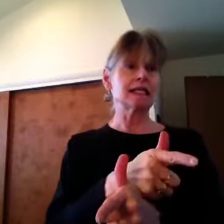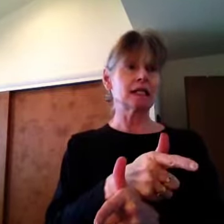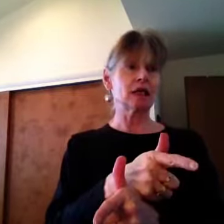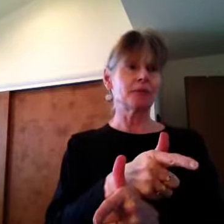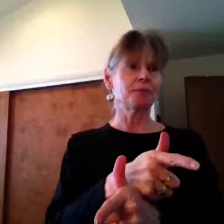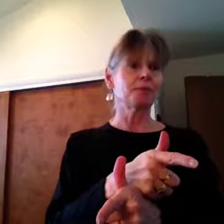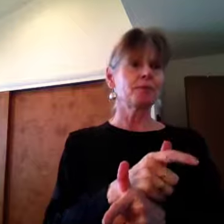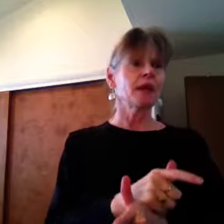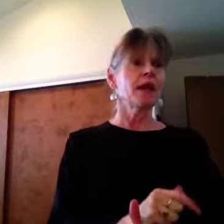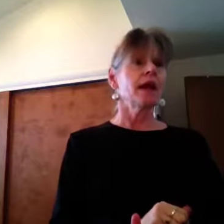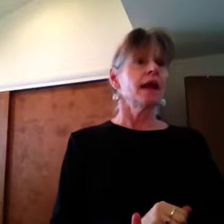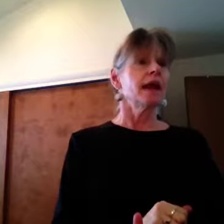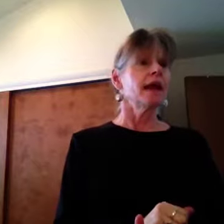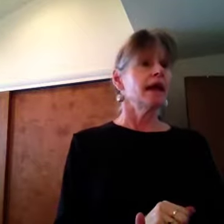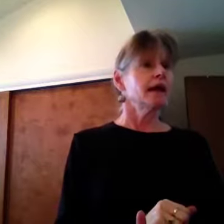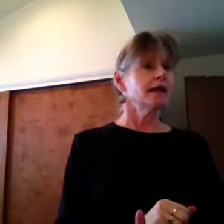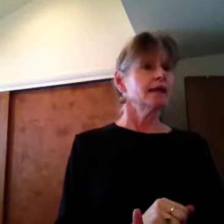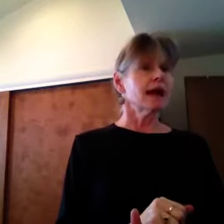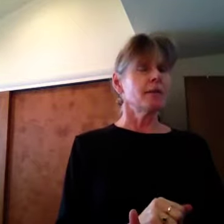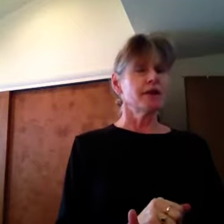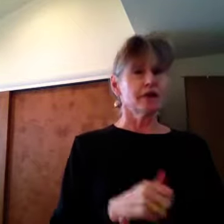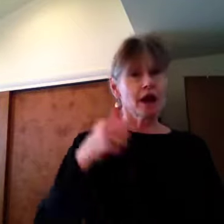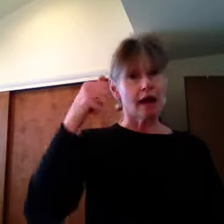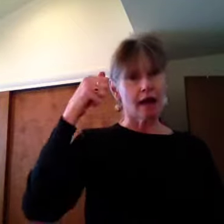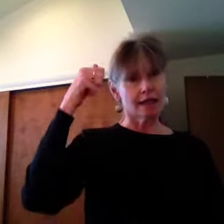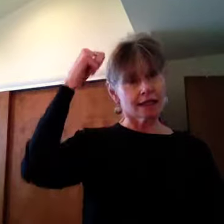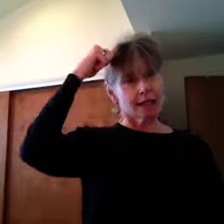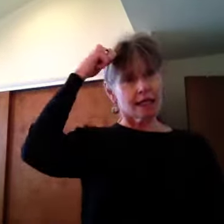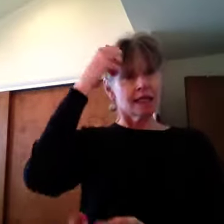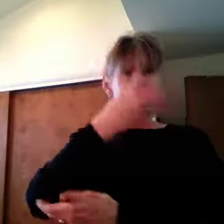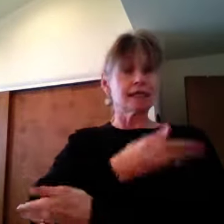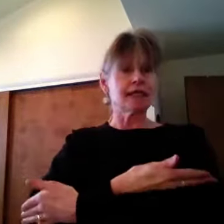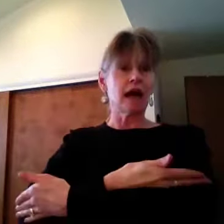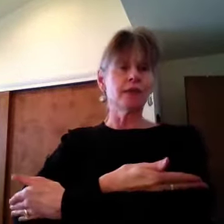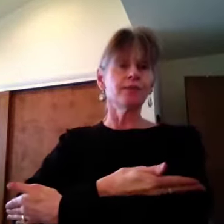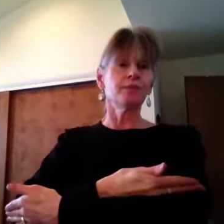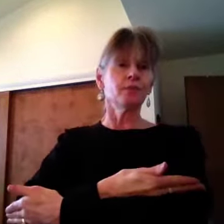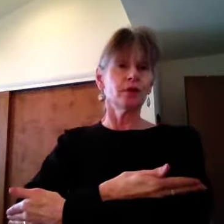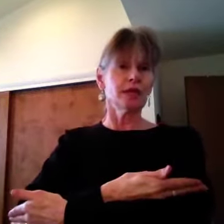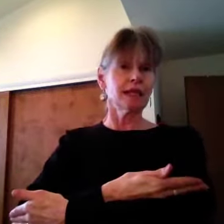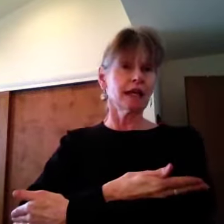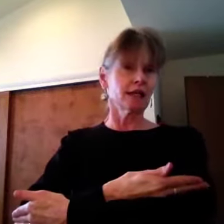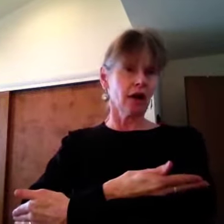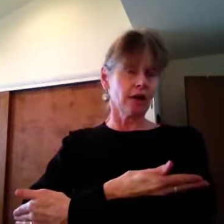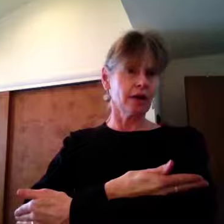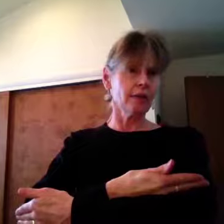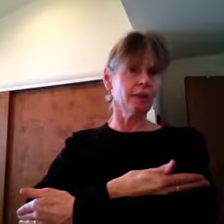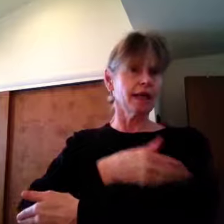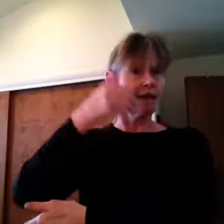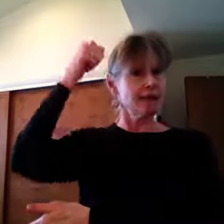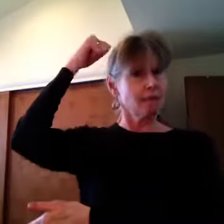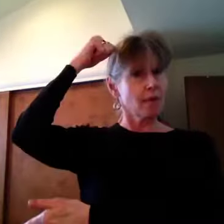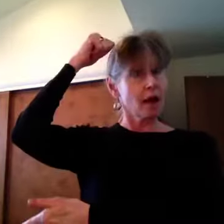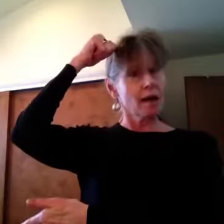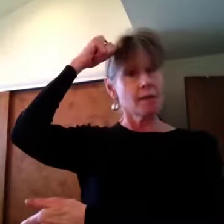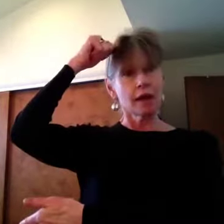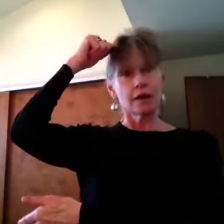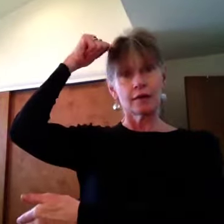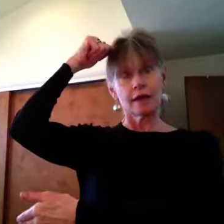sister. And then we've got son, which is like daughter, but it's, you're